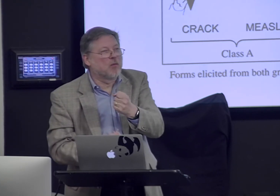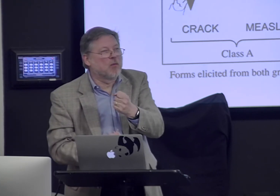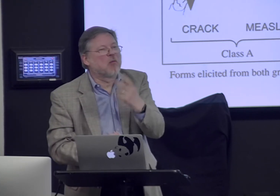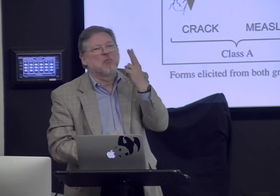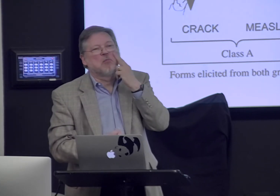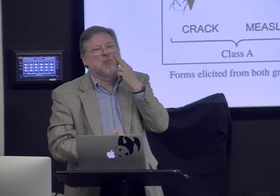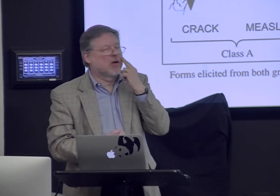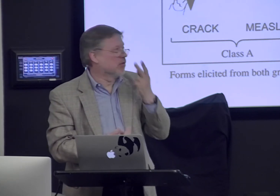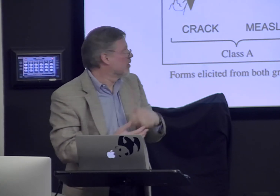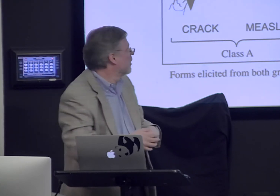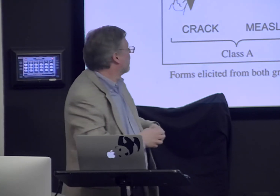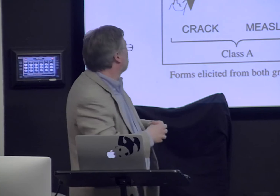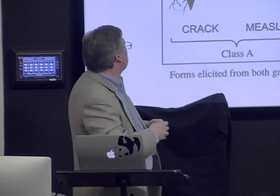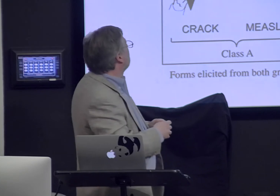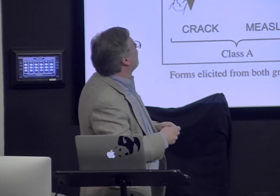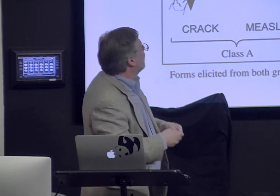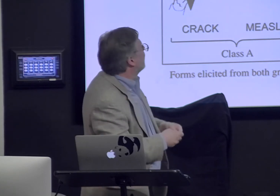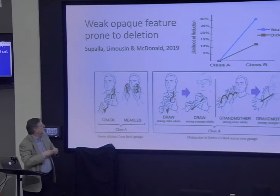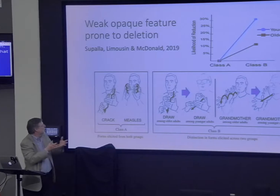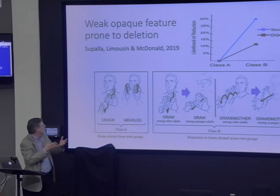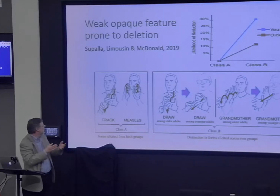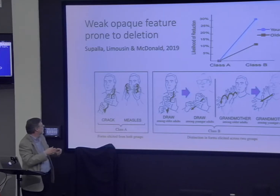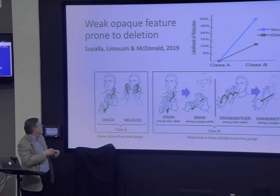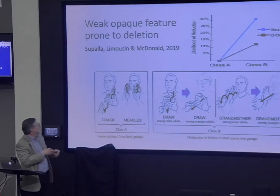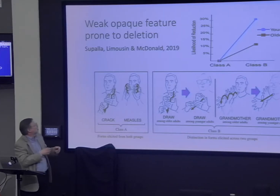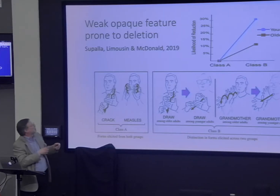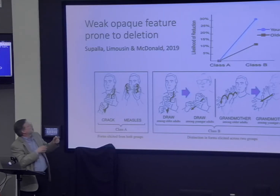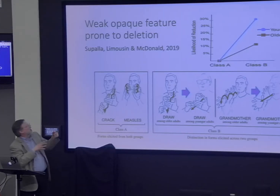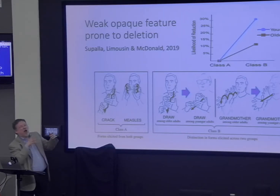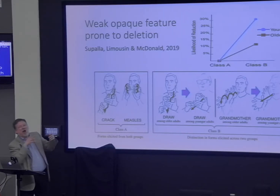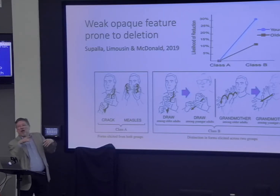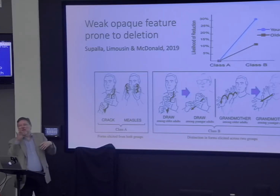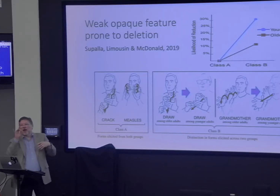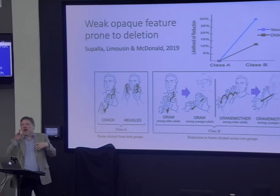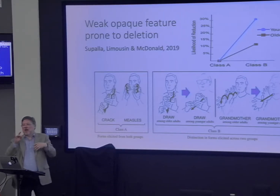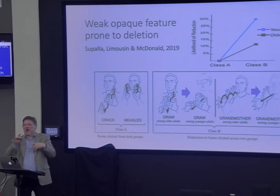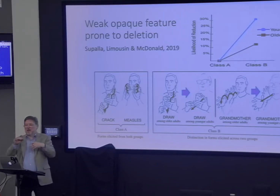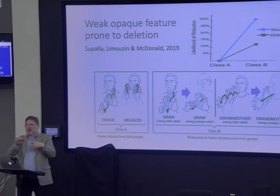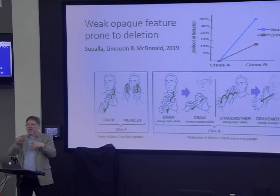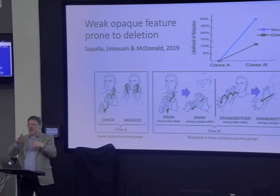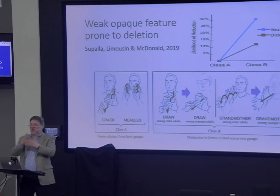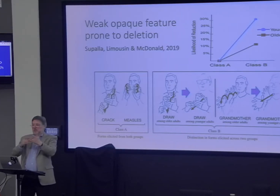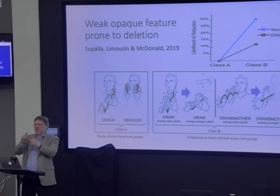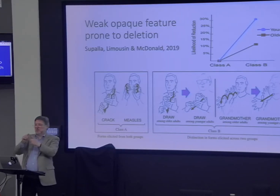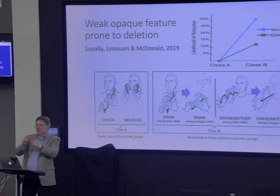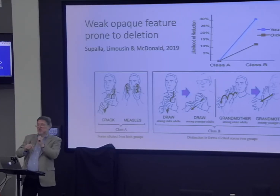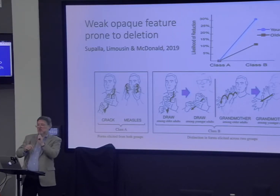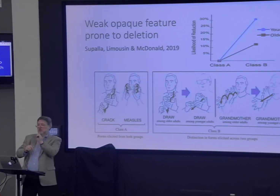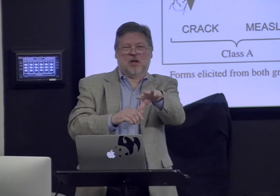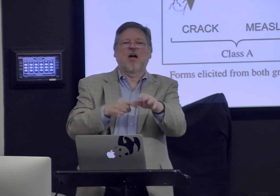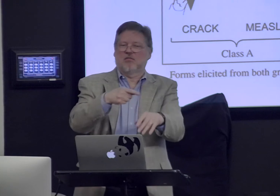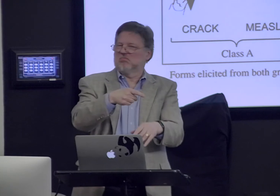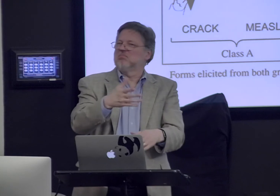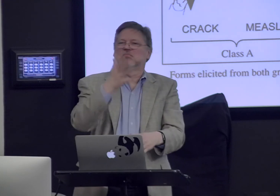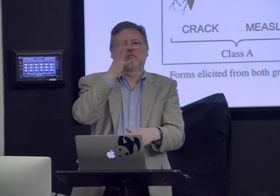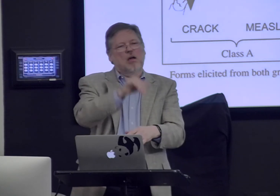So we wanted to see whether both the movement and that whatever the thing was that happens during the